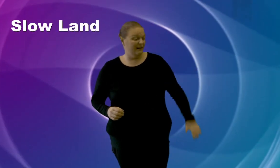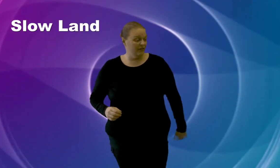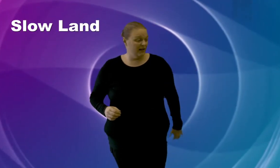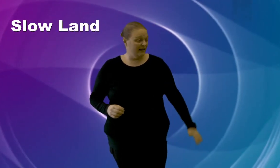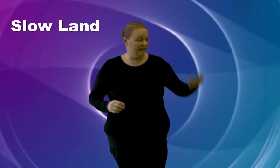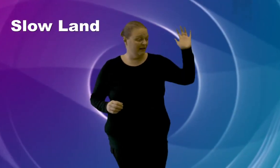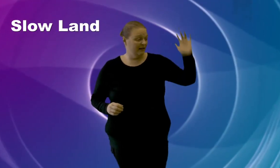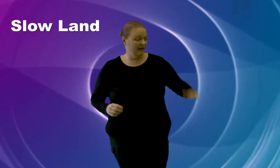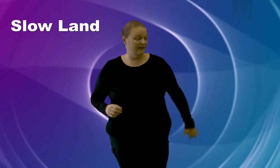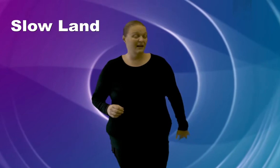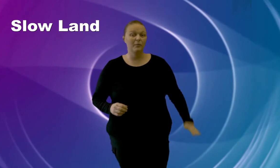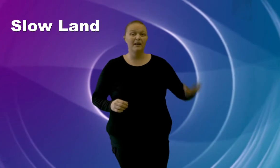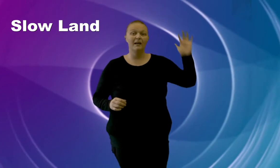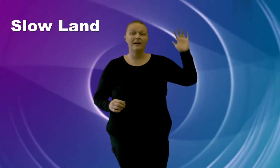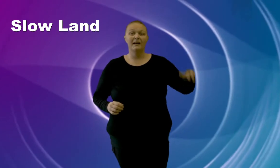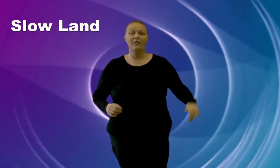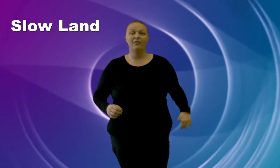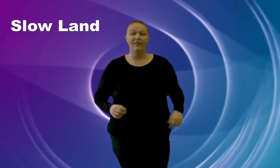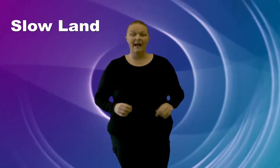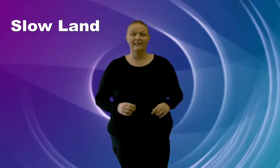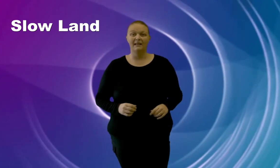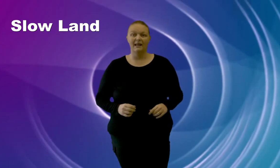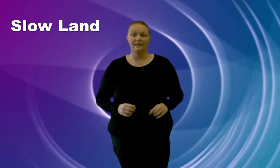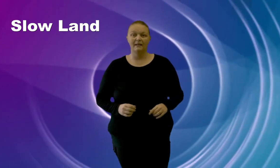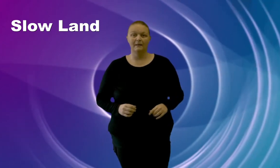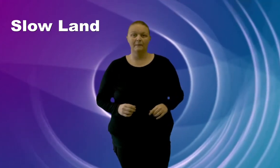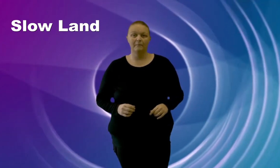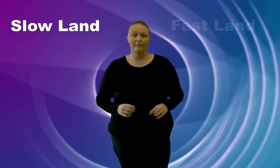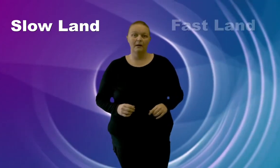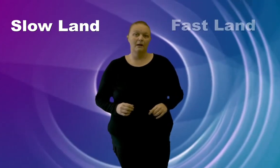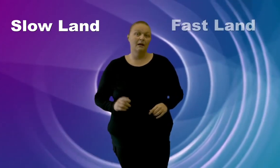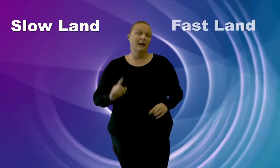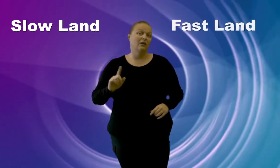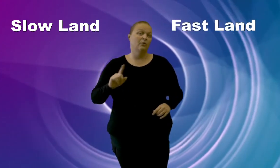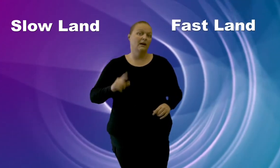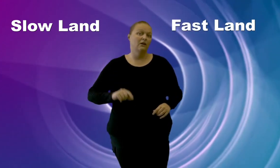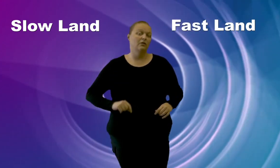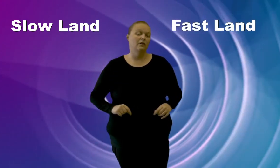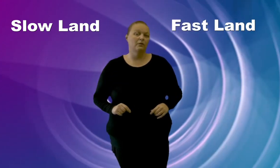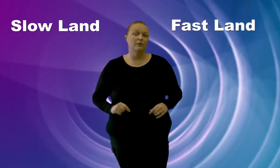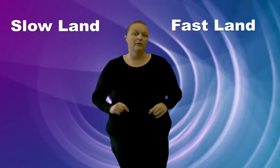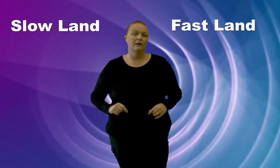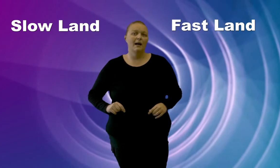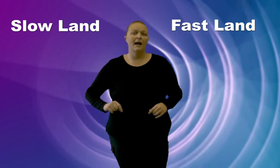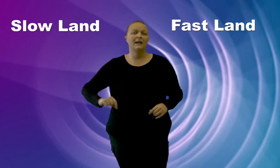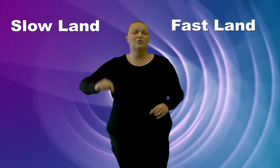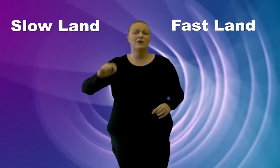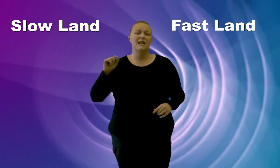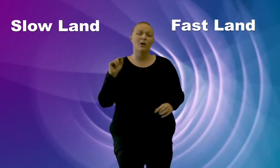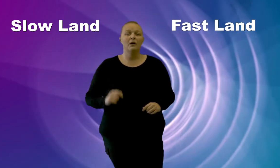of your desk is gonna be fast land. Now here's what I need you to do. I need you to take